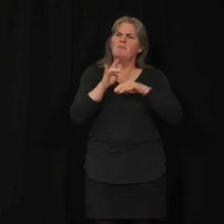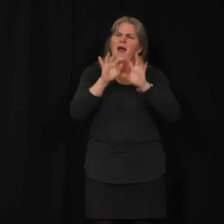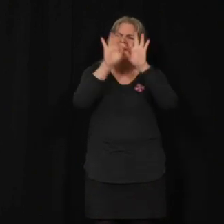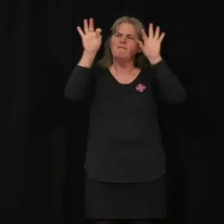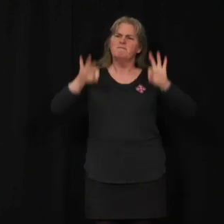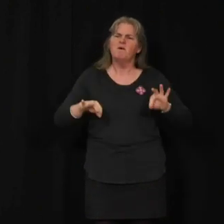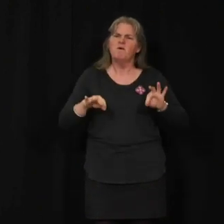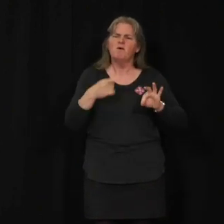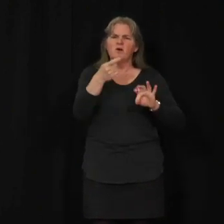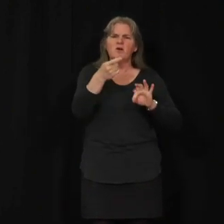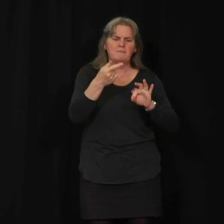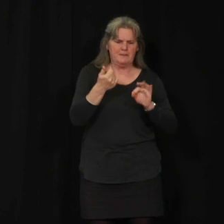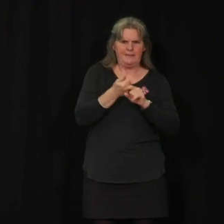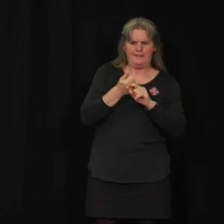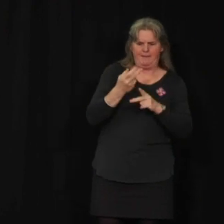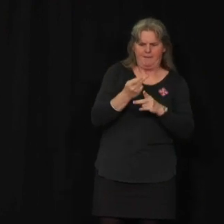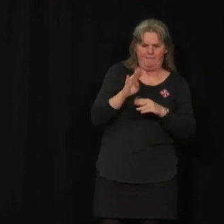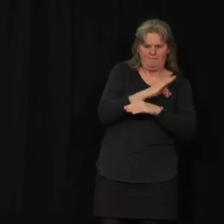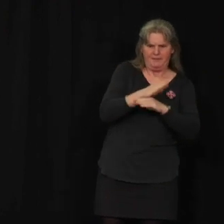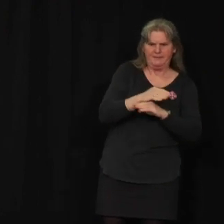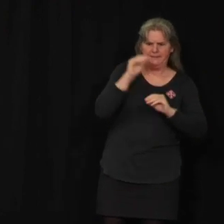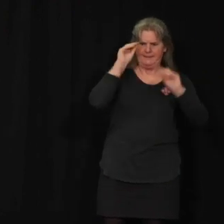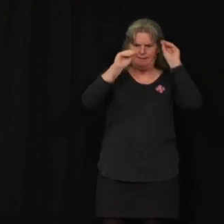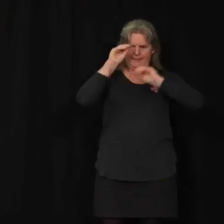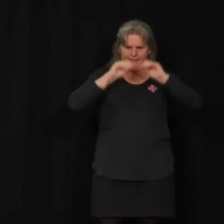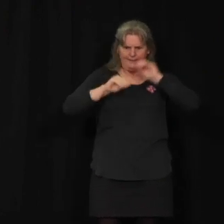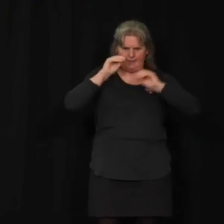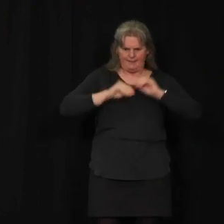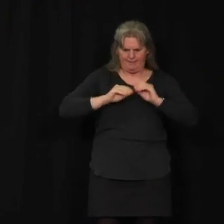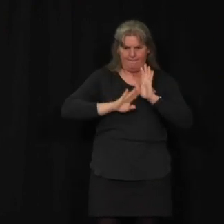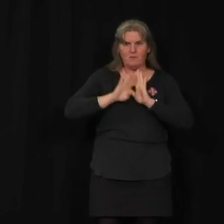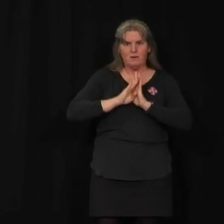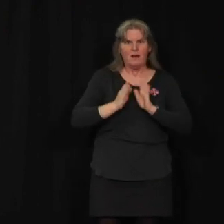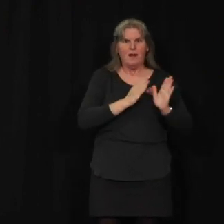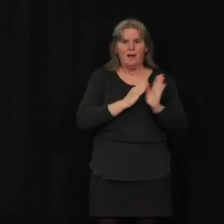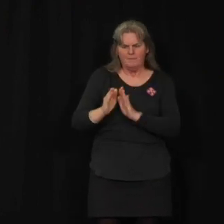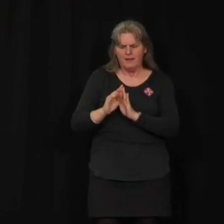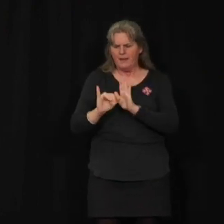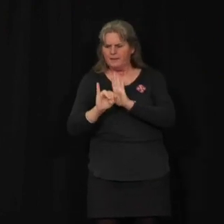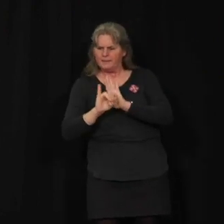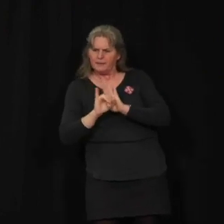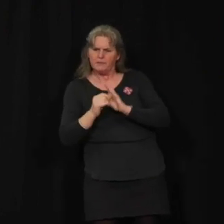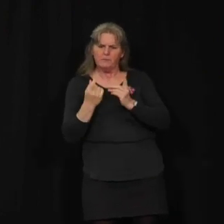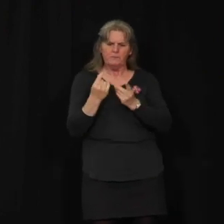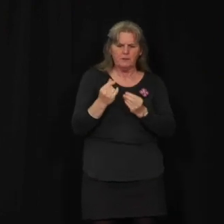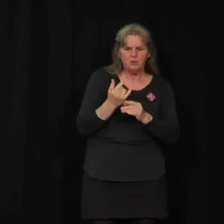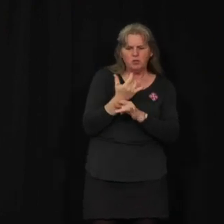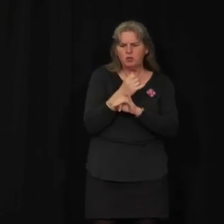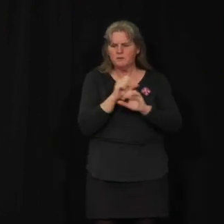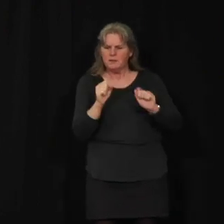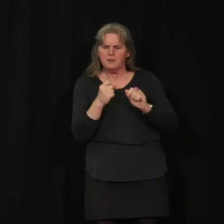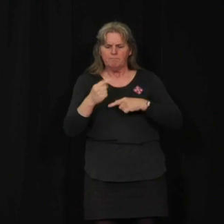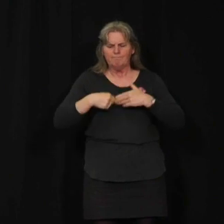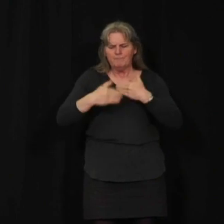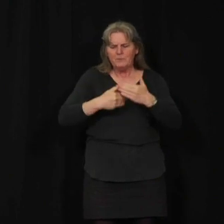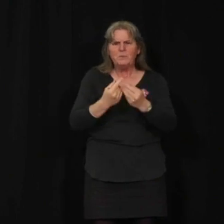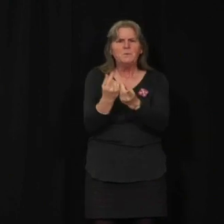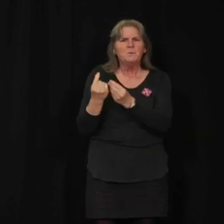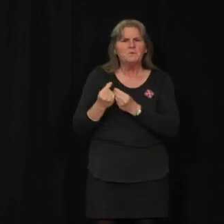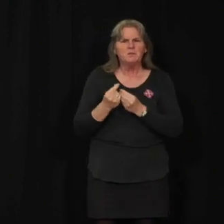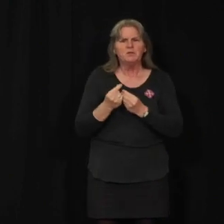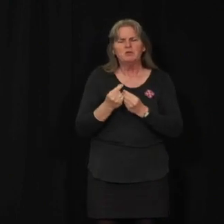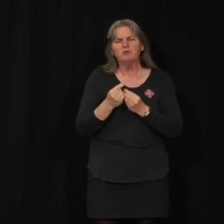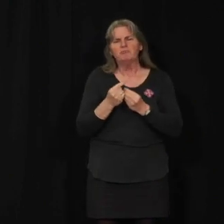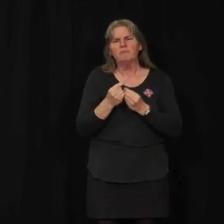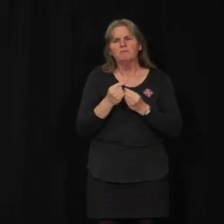guide businesses and service providers through the process of identifying and mitigating the health and safety hazards